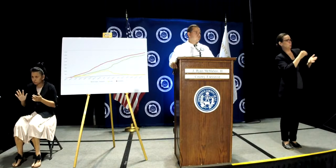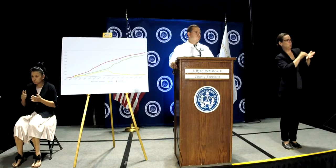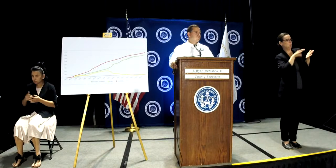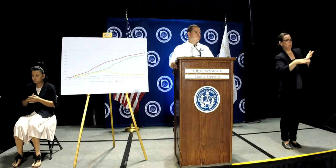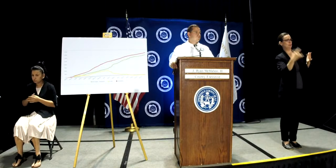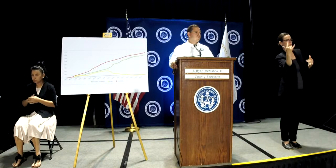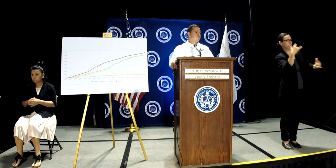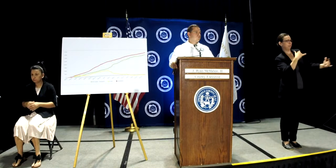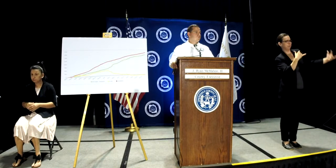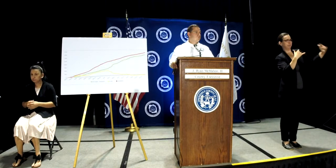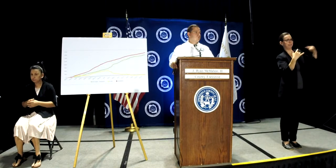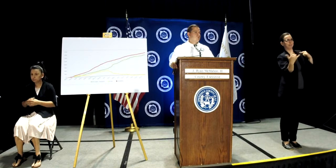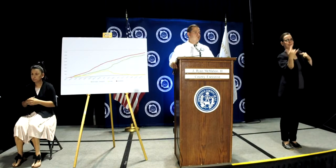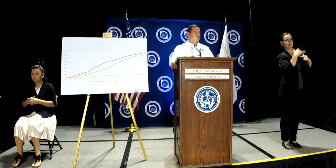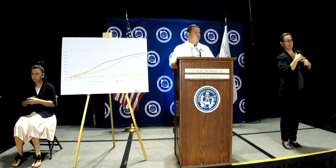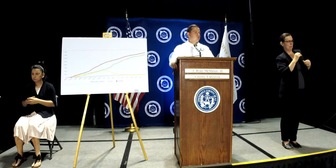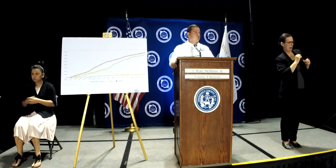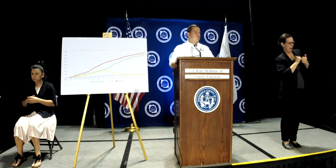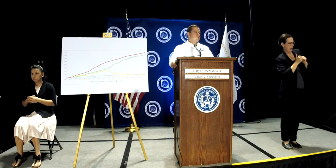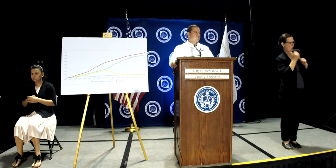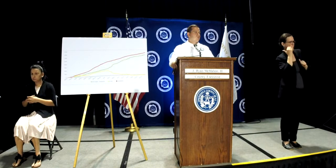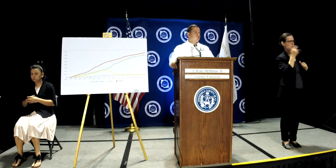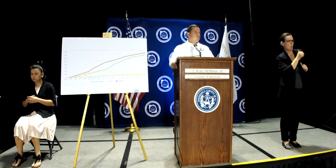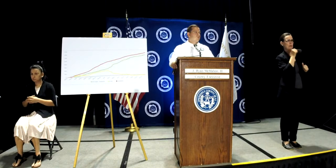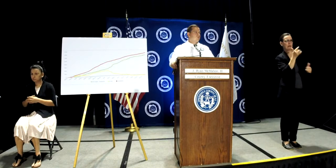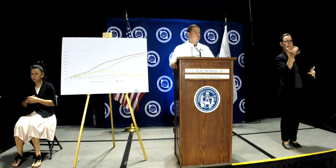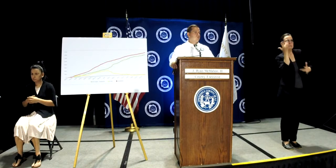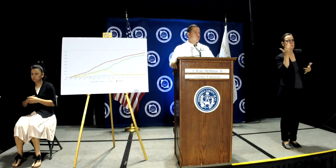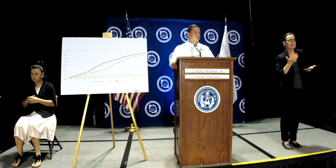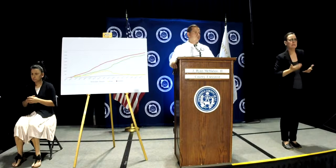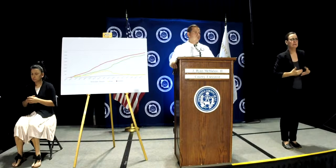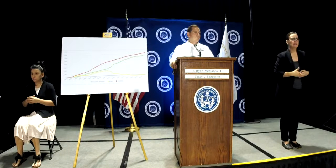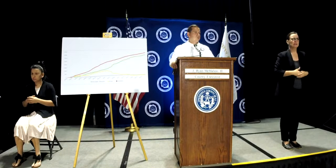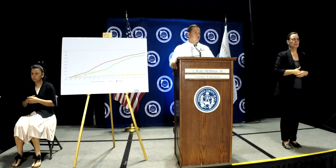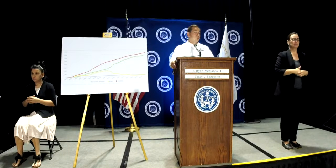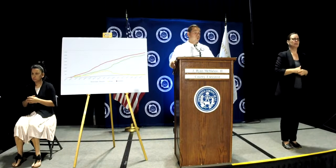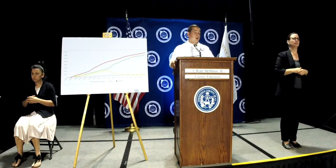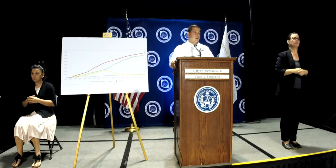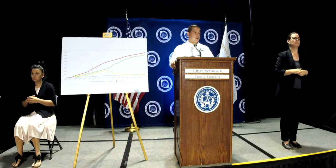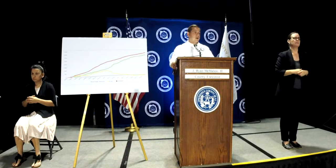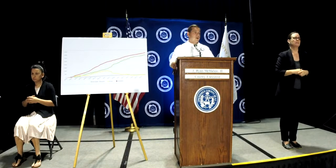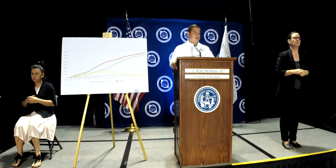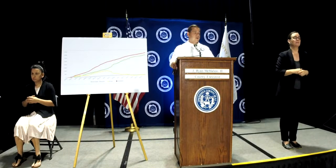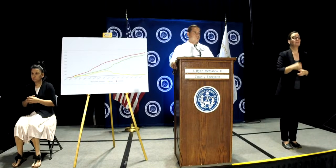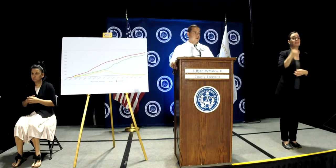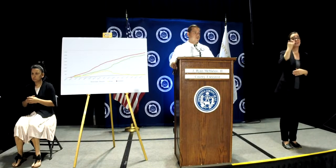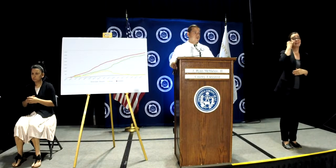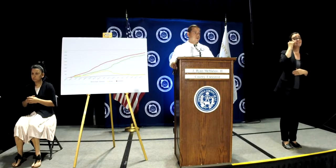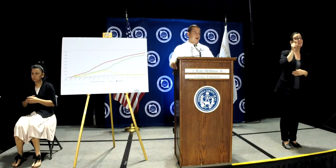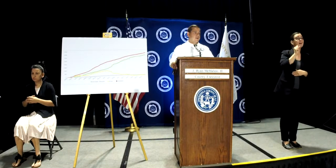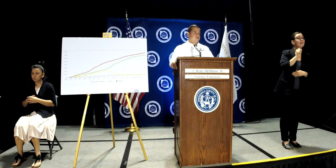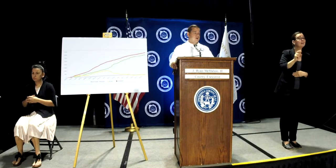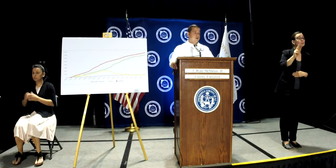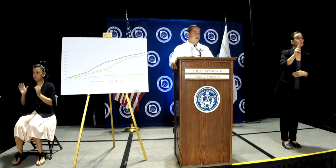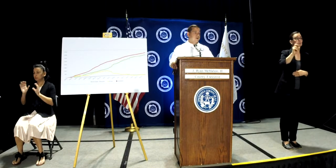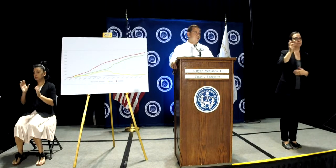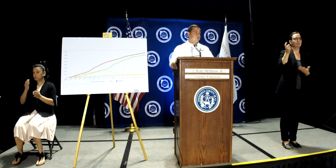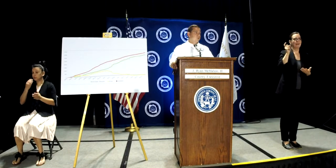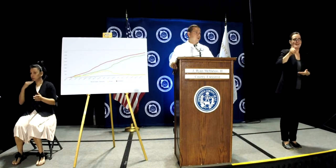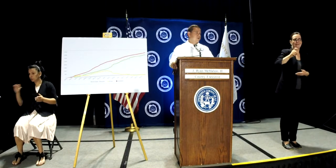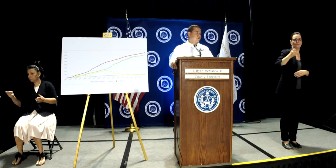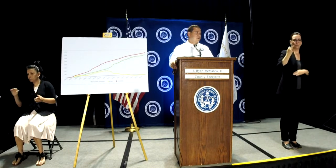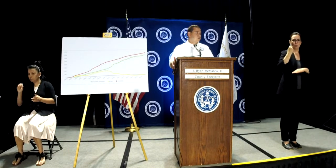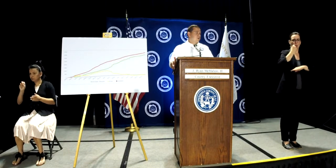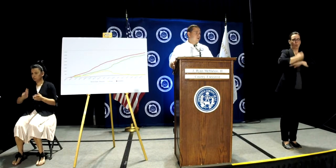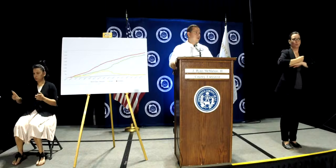at SU, do you think, to start looking at closing? Well, I think if the governor's guidance is 100 at